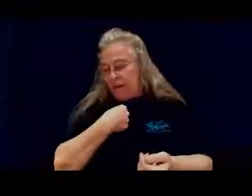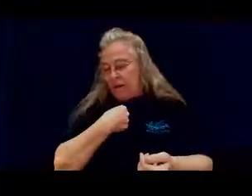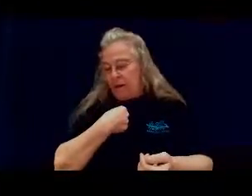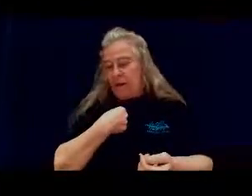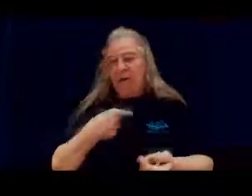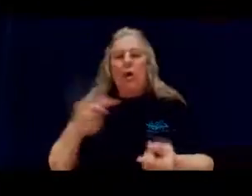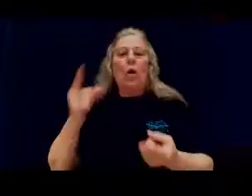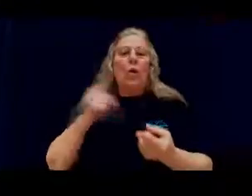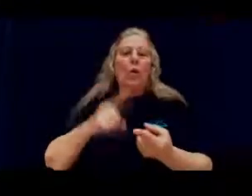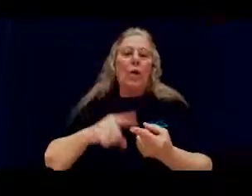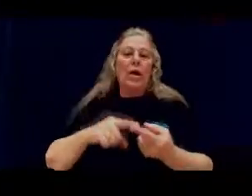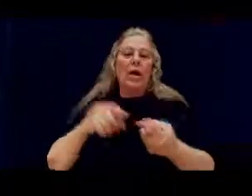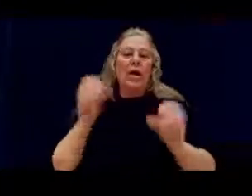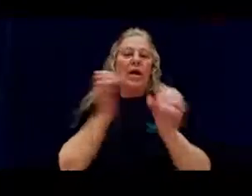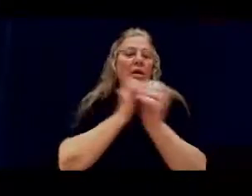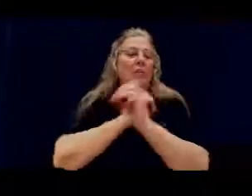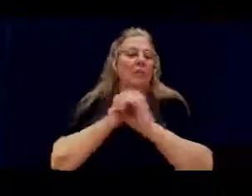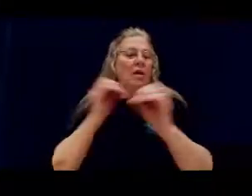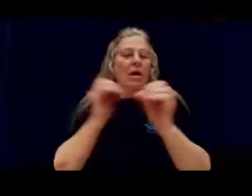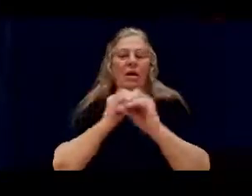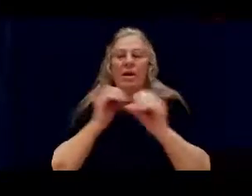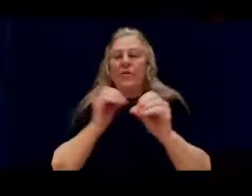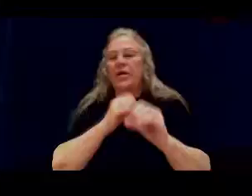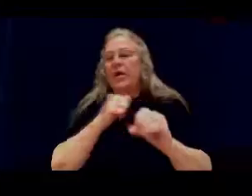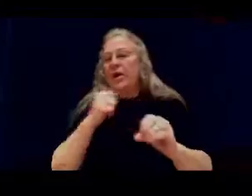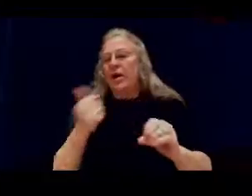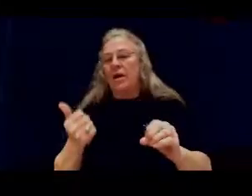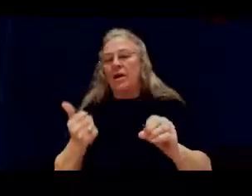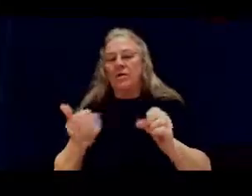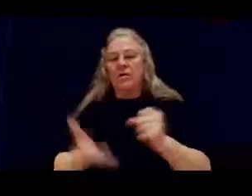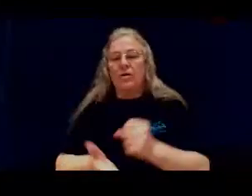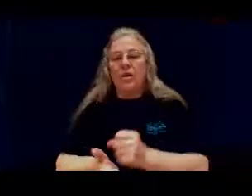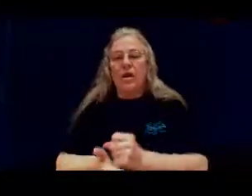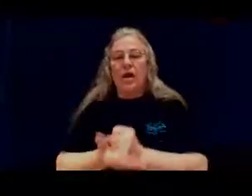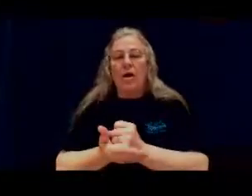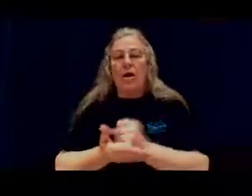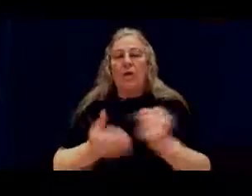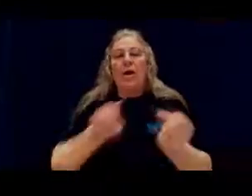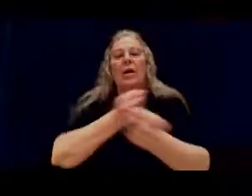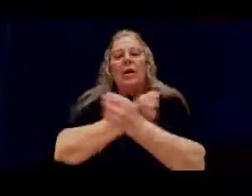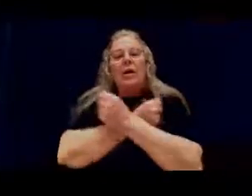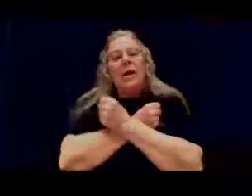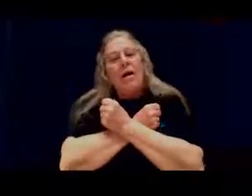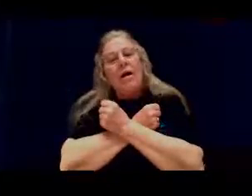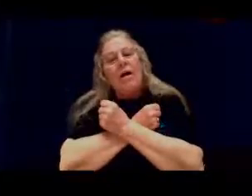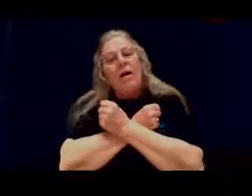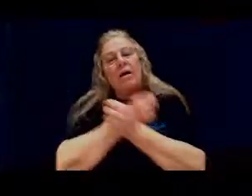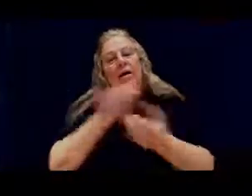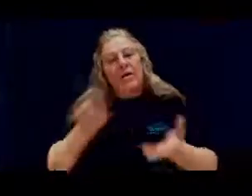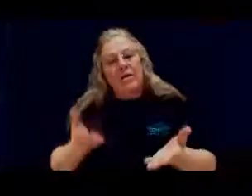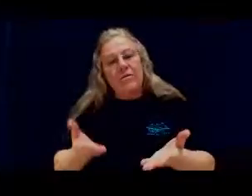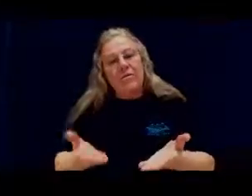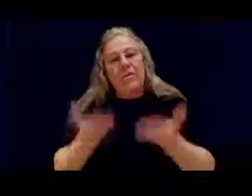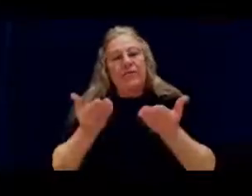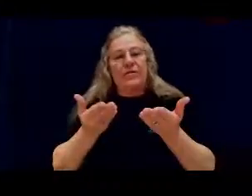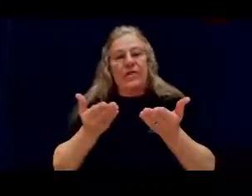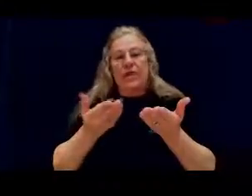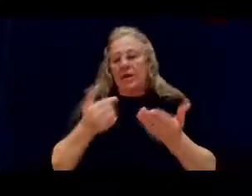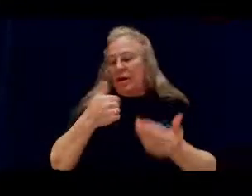me, when nothing else could help. Love